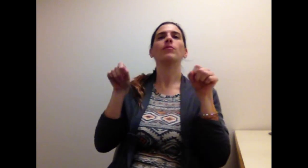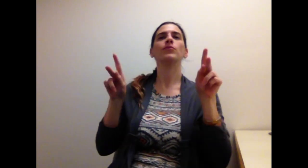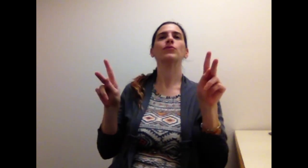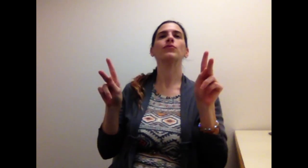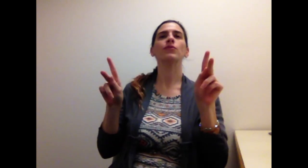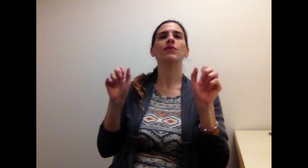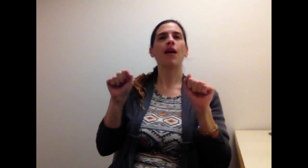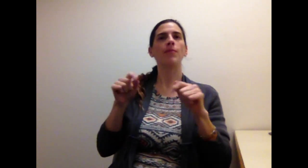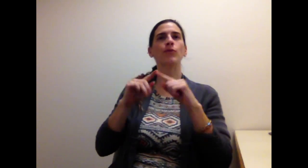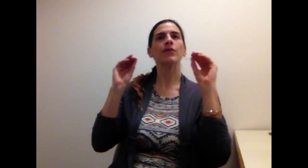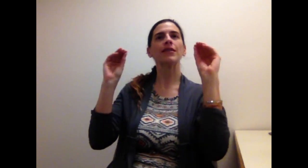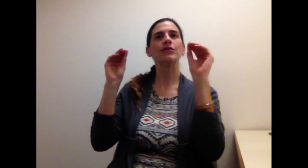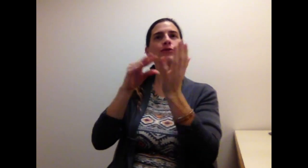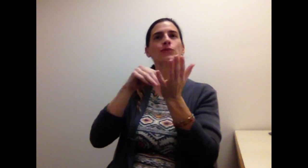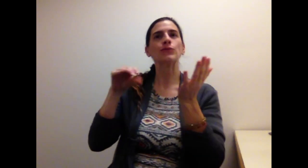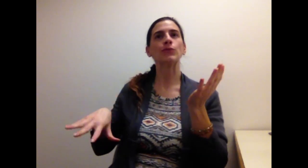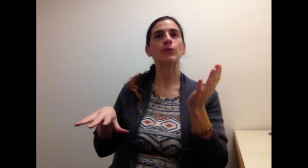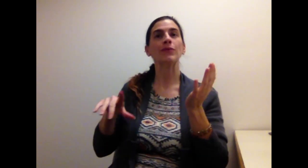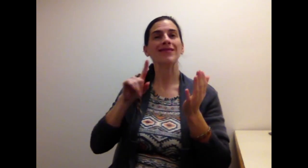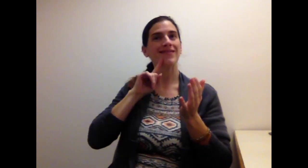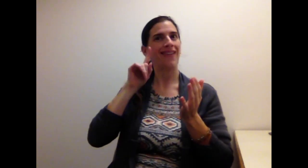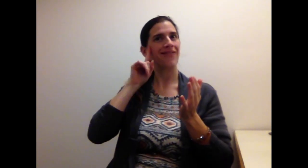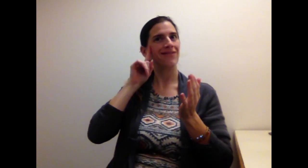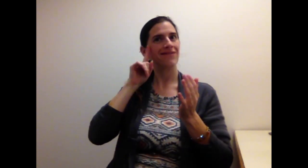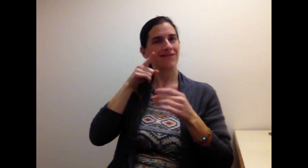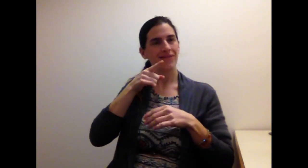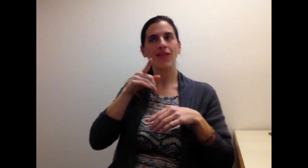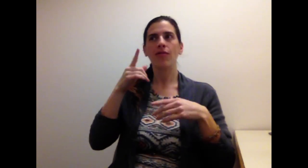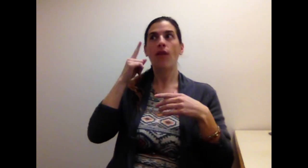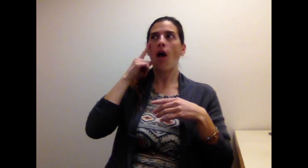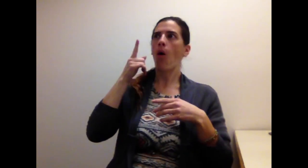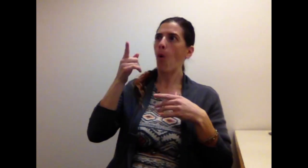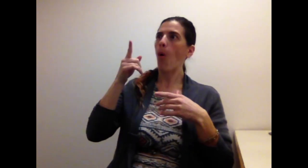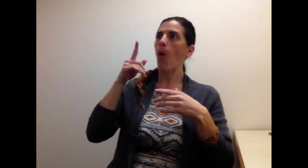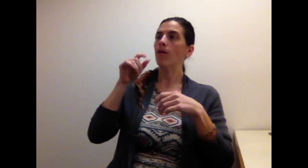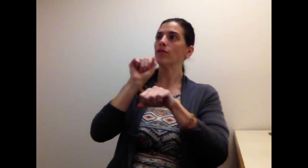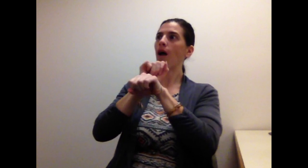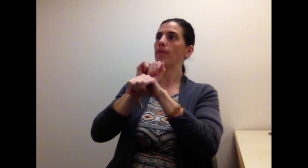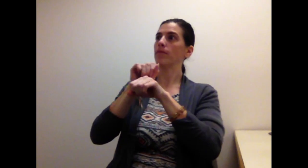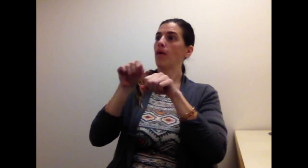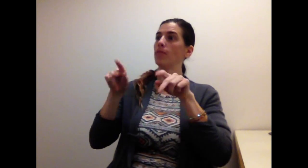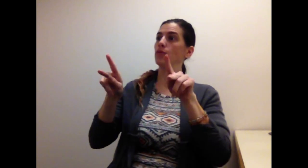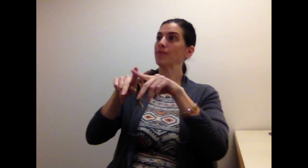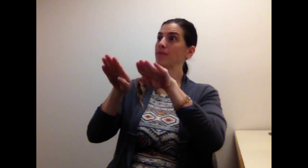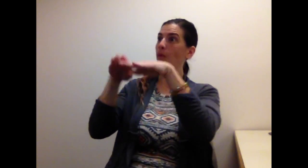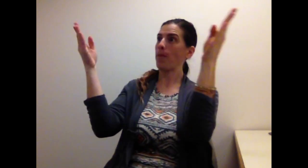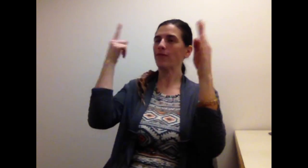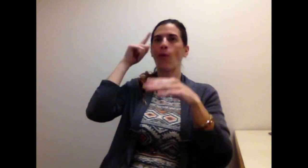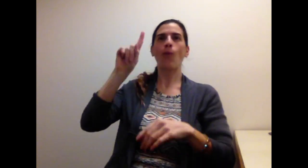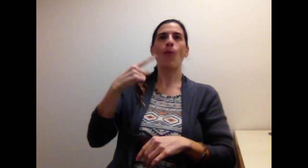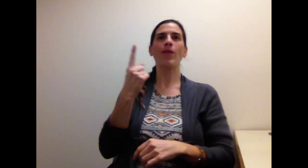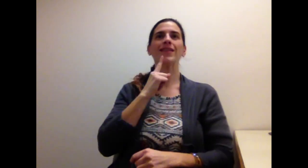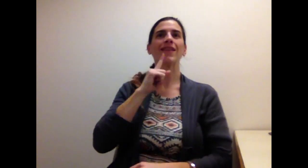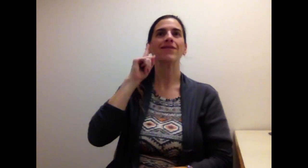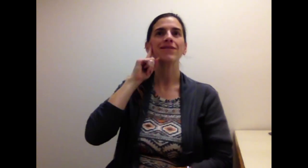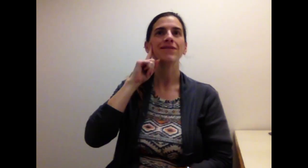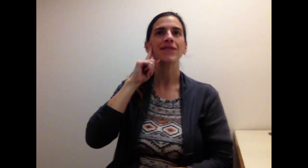that there would be many job opportunities opening for only the deaf to teach ASL at those hearing